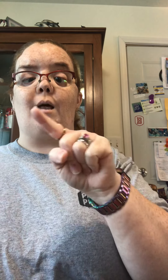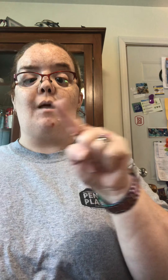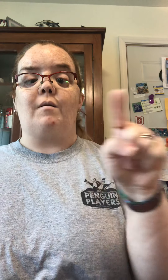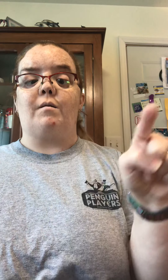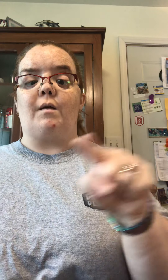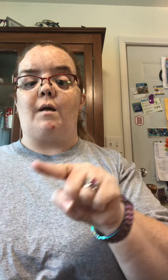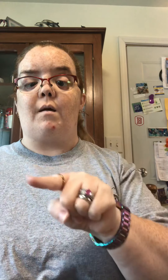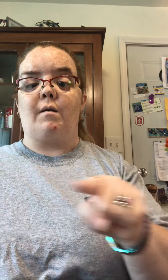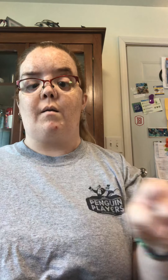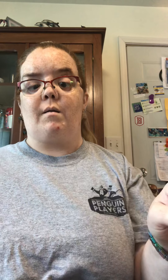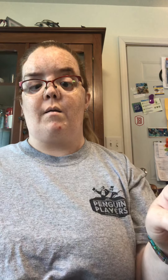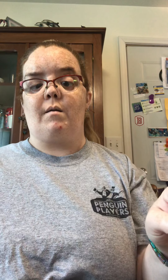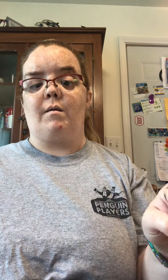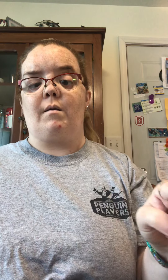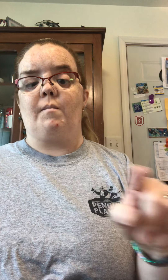And Z.